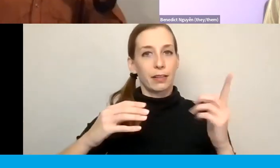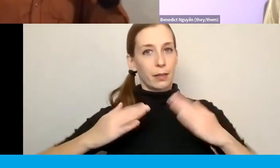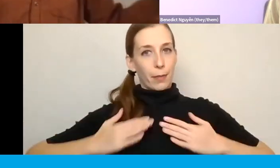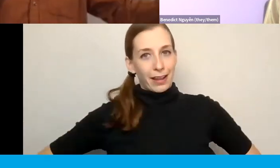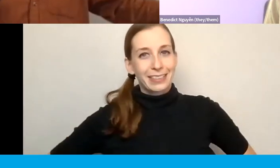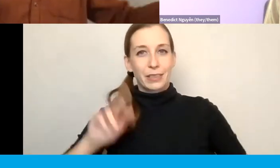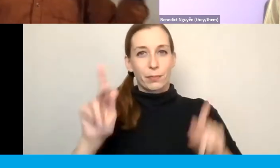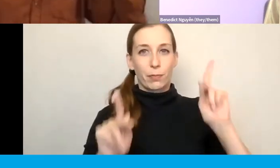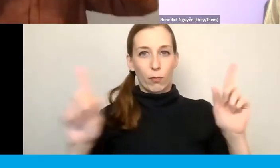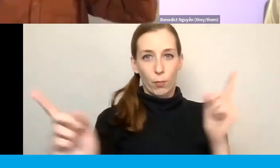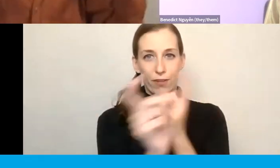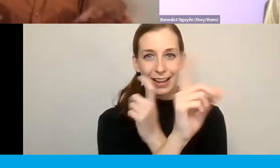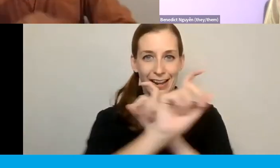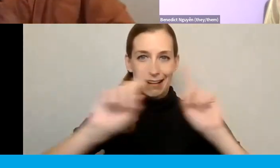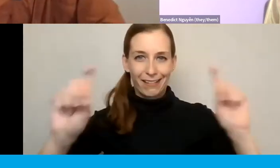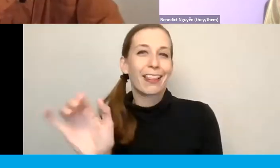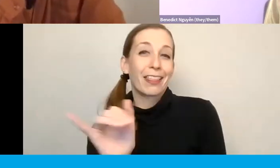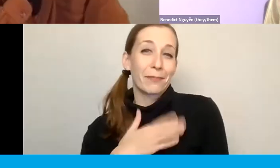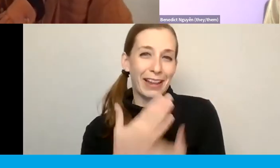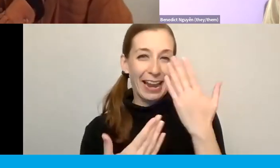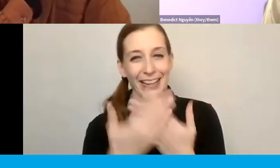are moving in and out of this square.